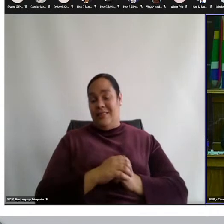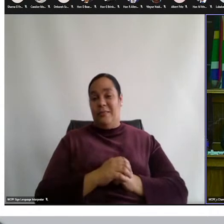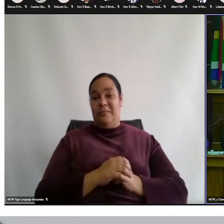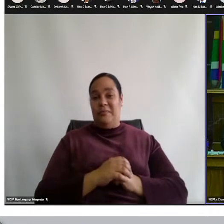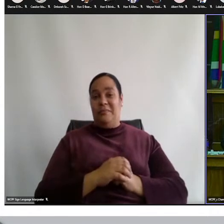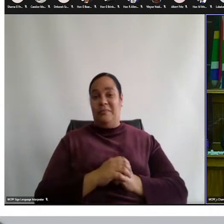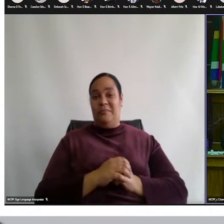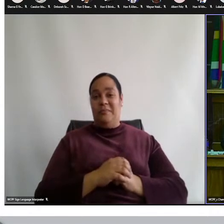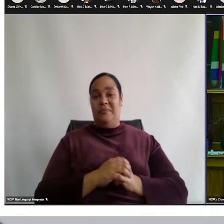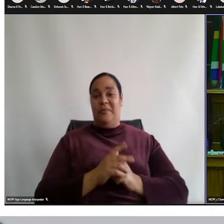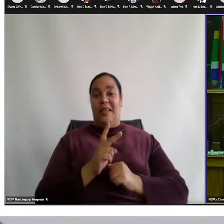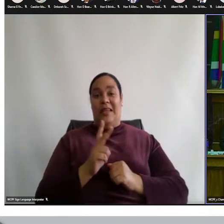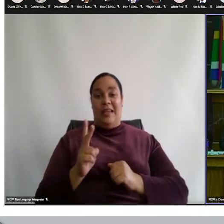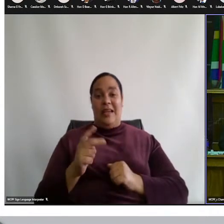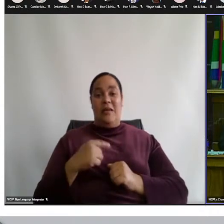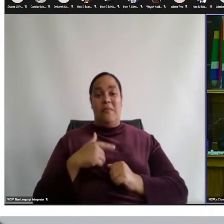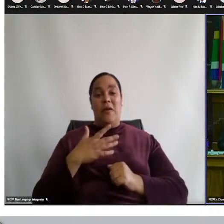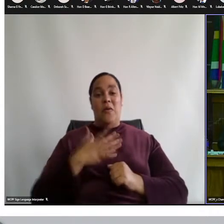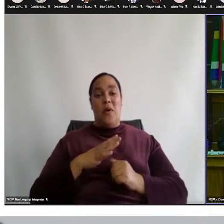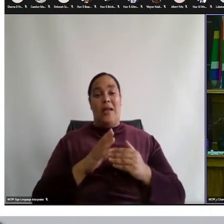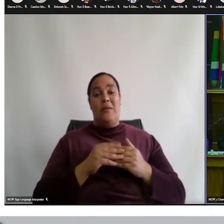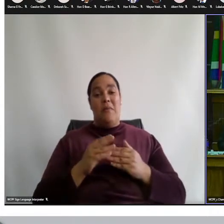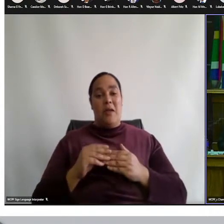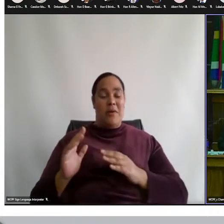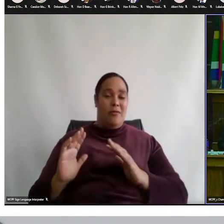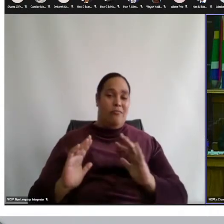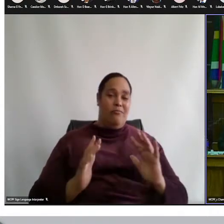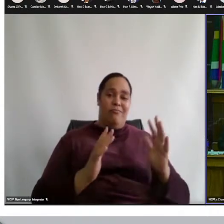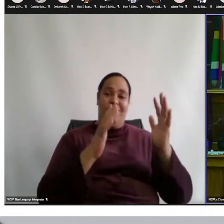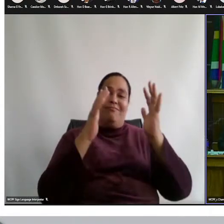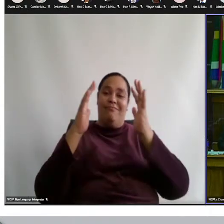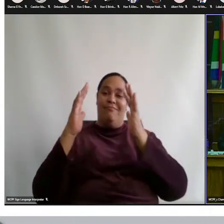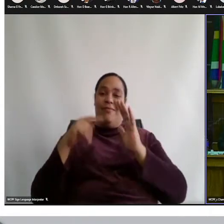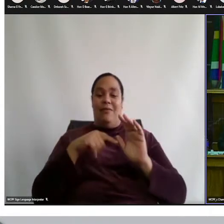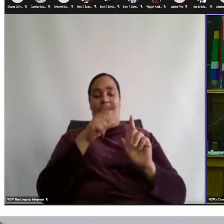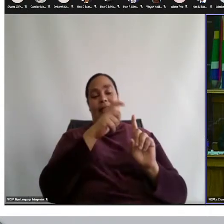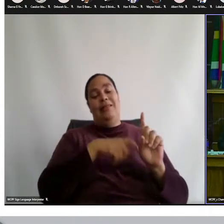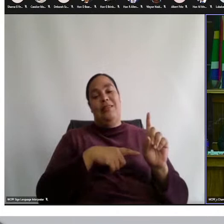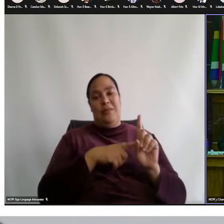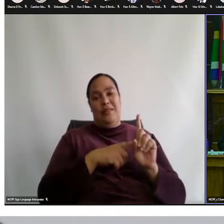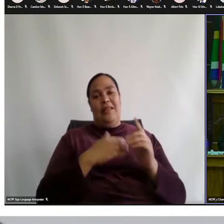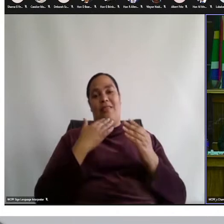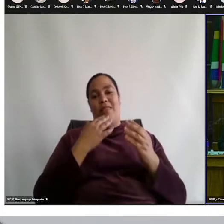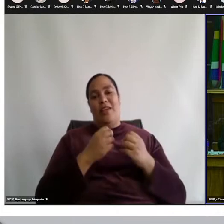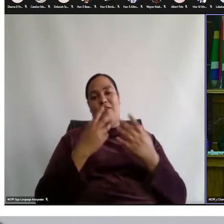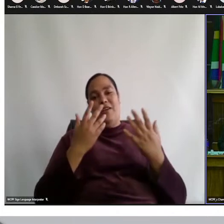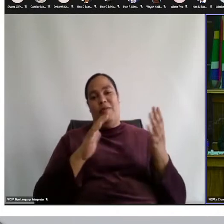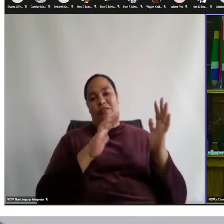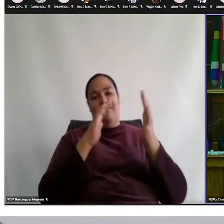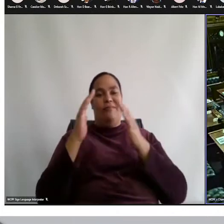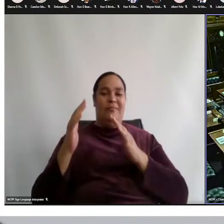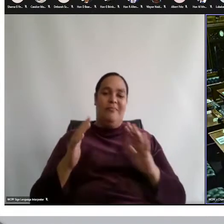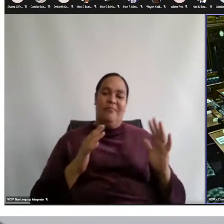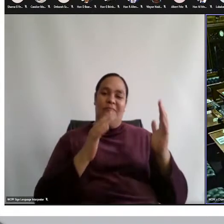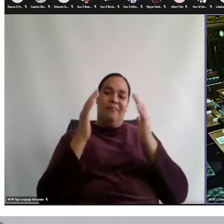1986. Again, I would like the members to put their hands together for this gentleman. Thank you very much.